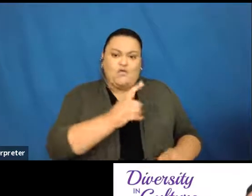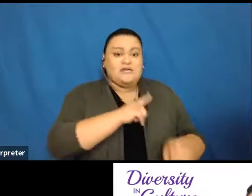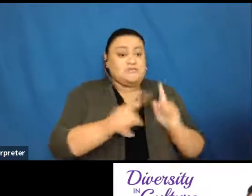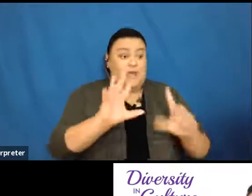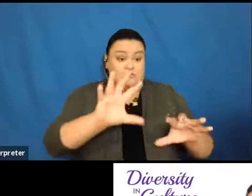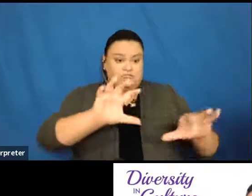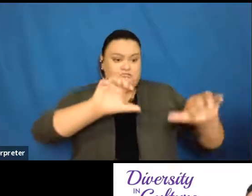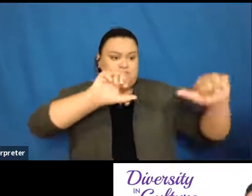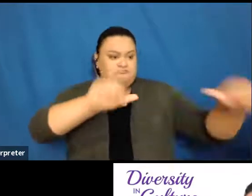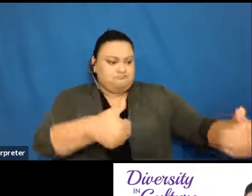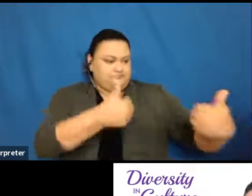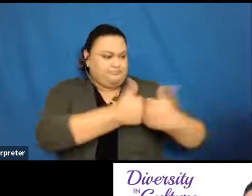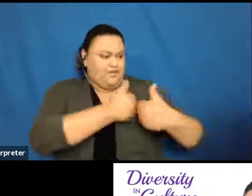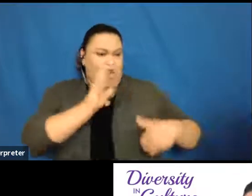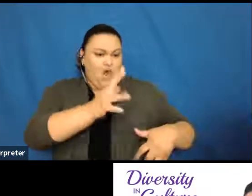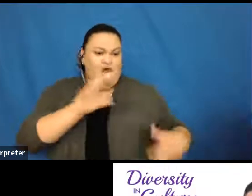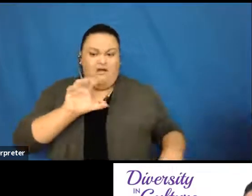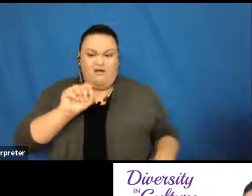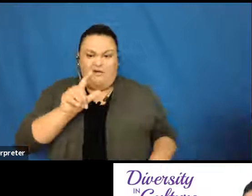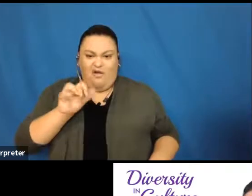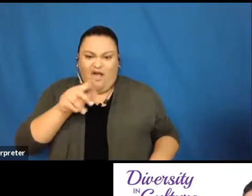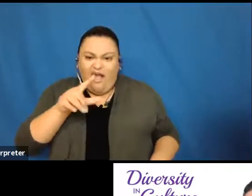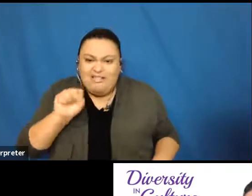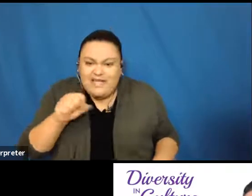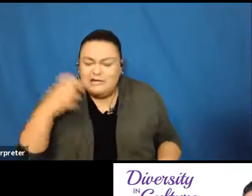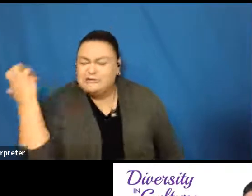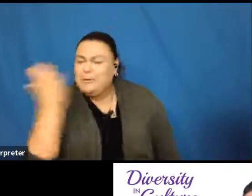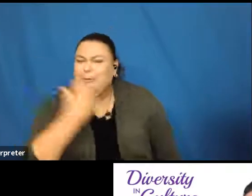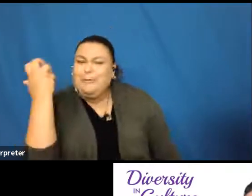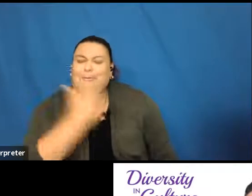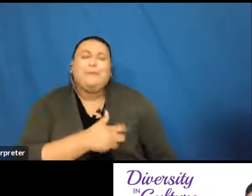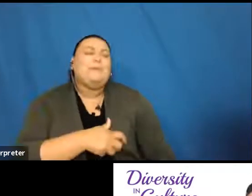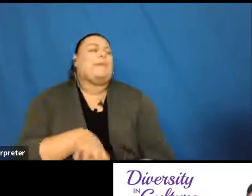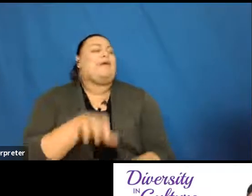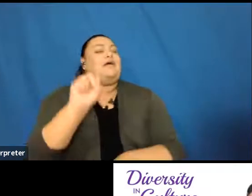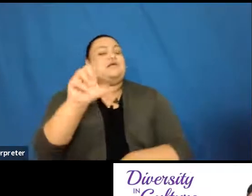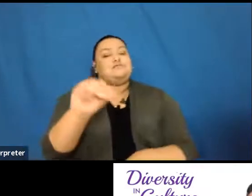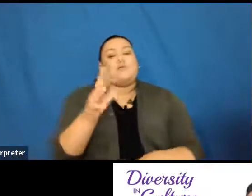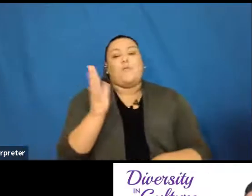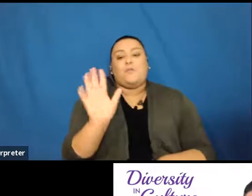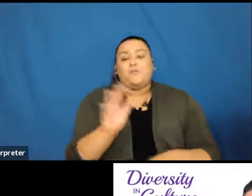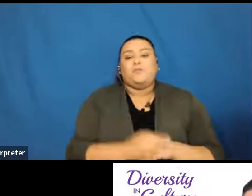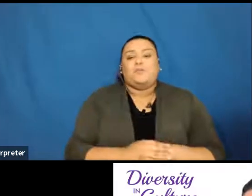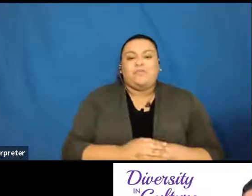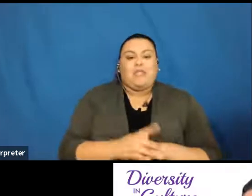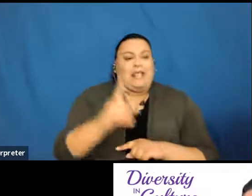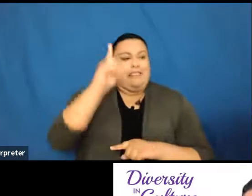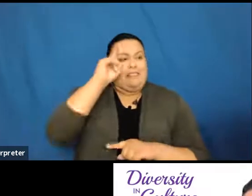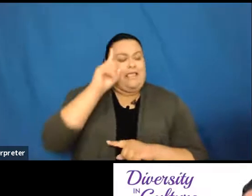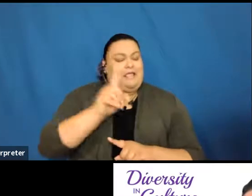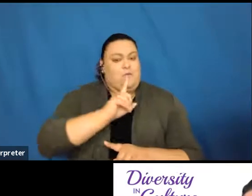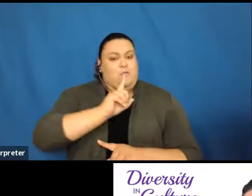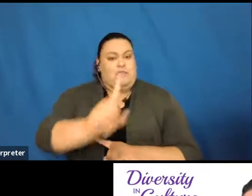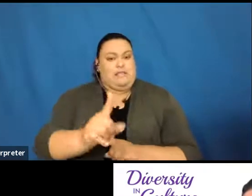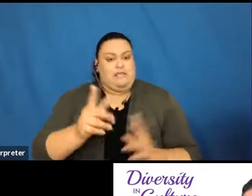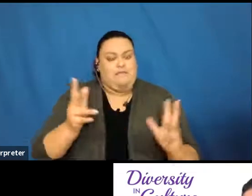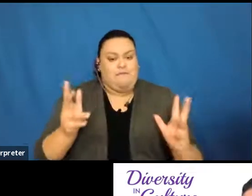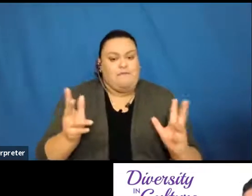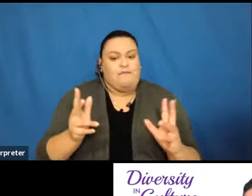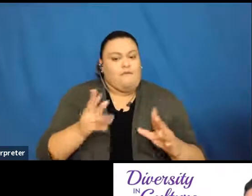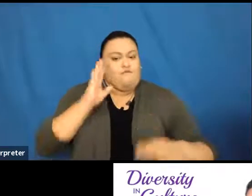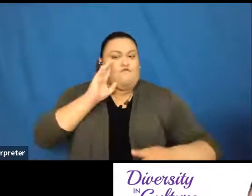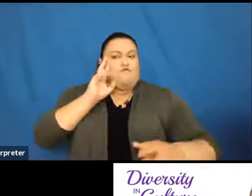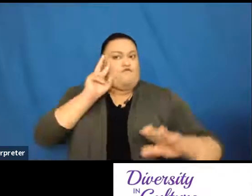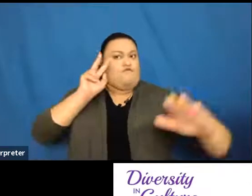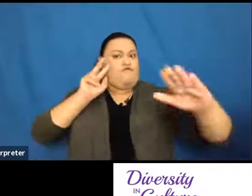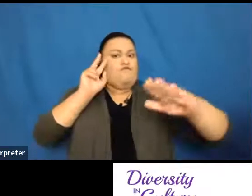know, say, hey, man, you know, just think. You know what I mean? And I think that there's a future in her and the others